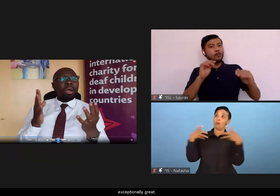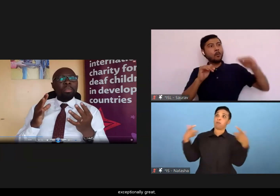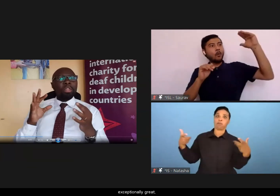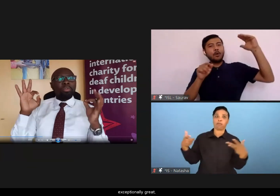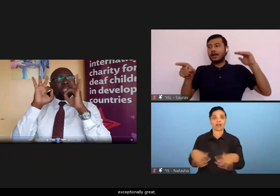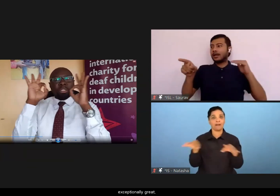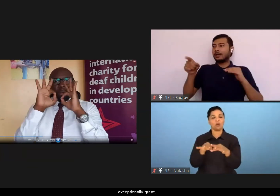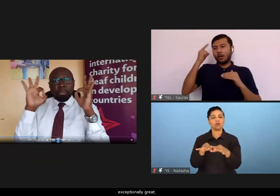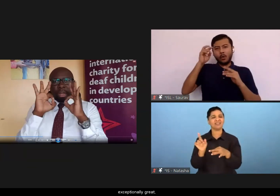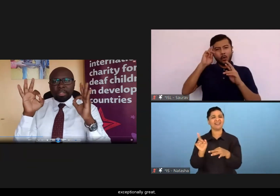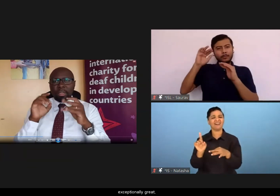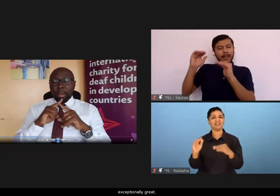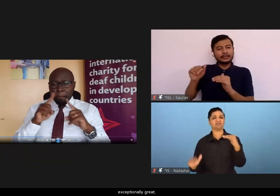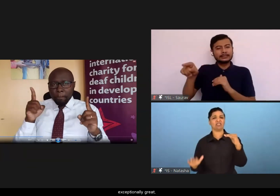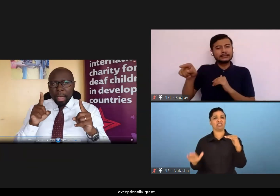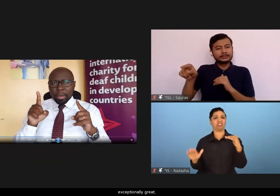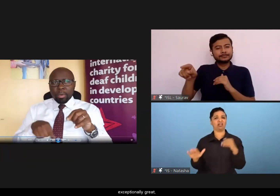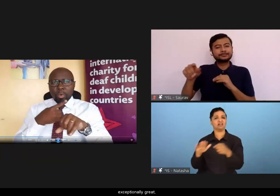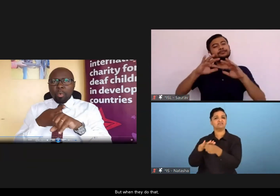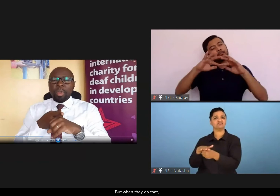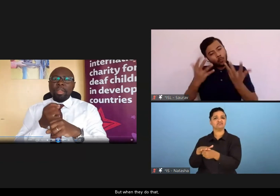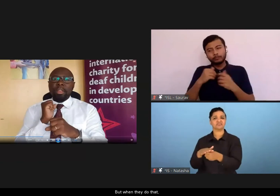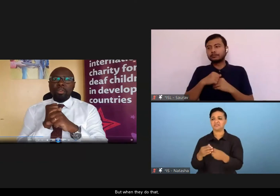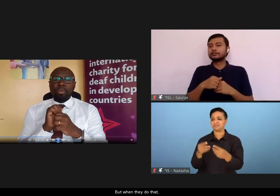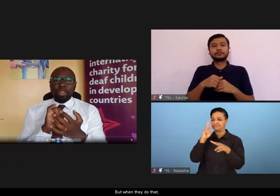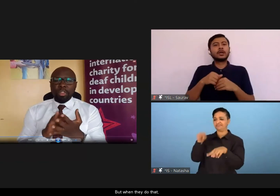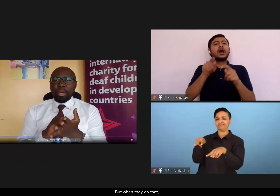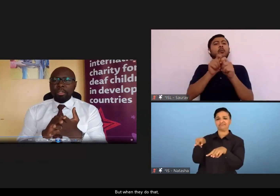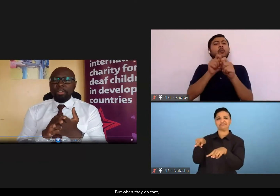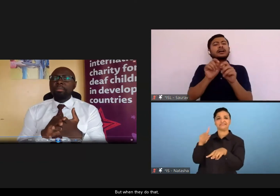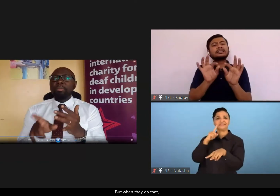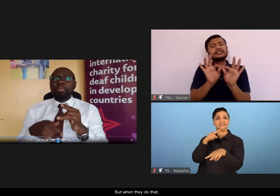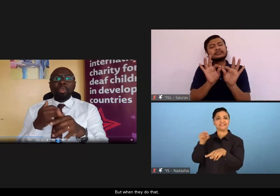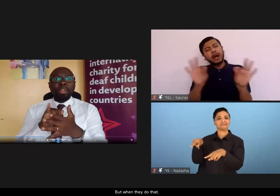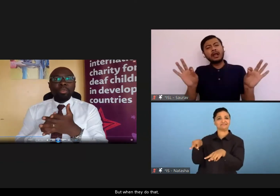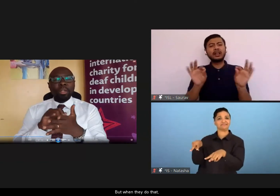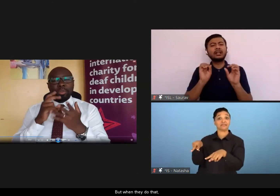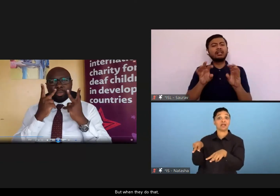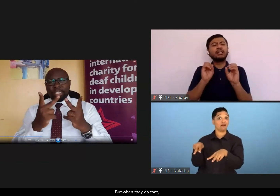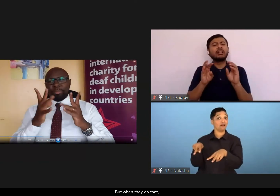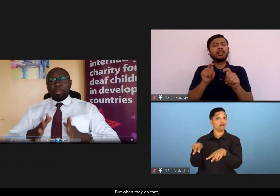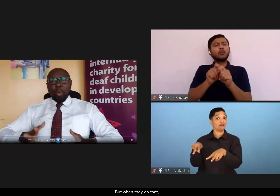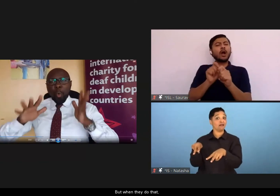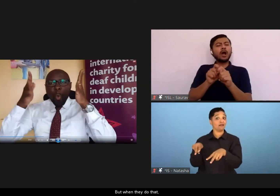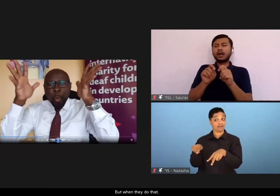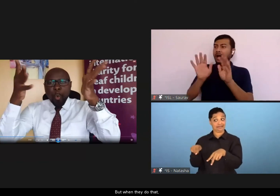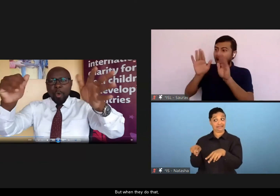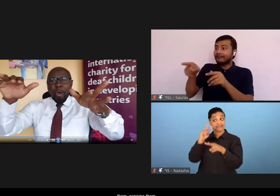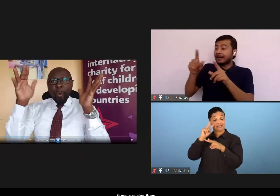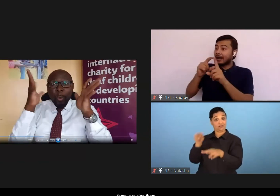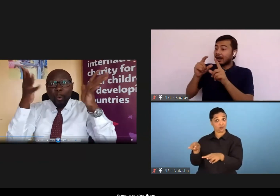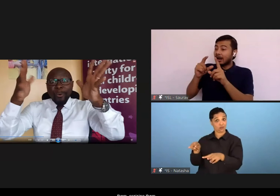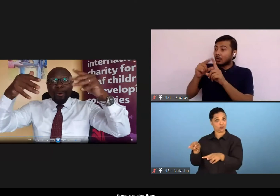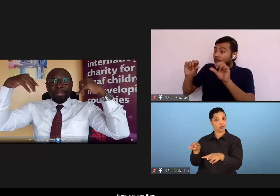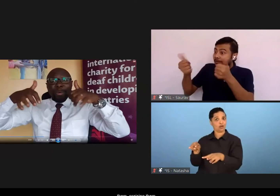exceptionally great, not something to be surprised at. But when they do that, you'll see